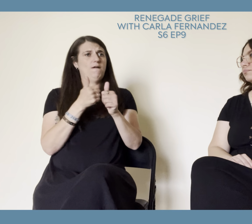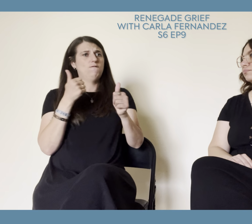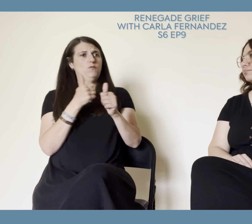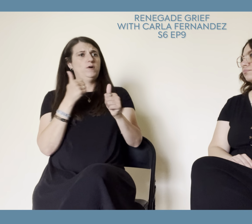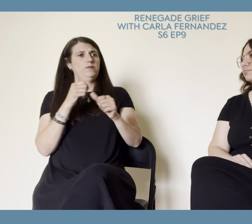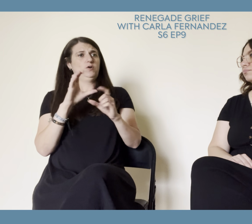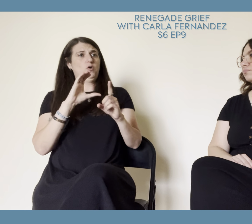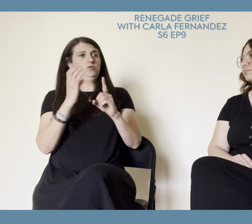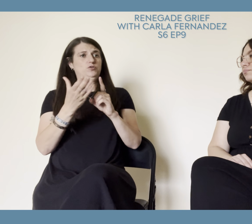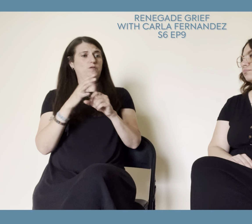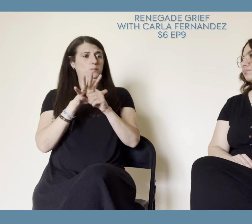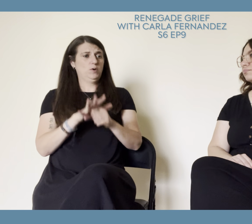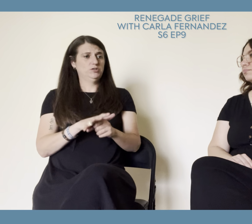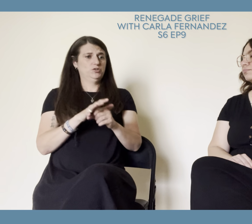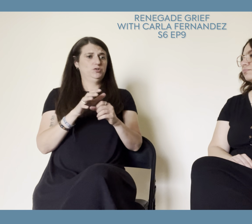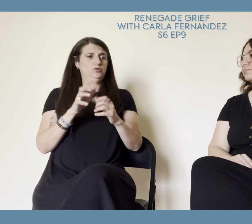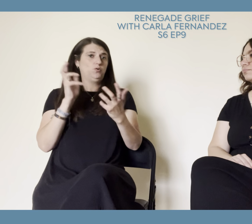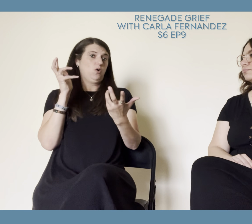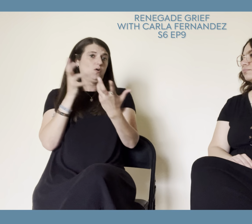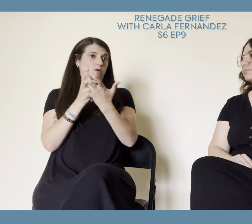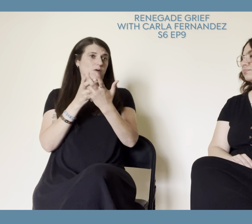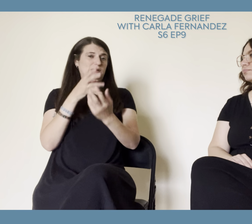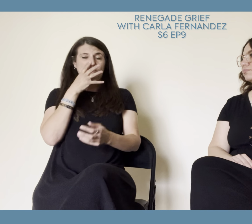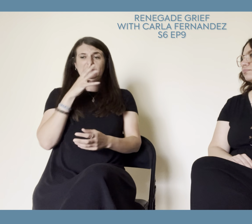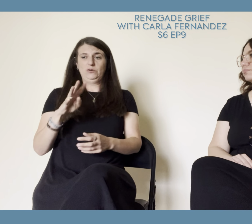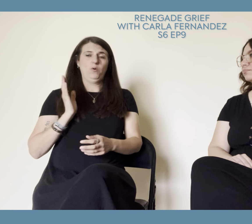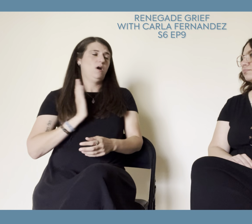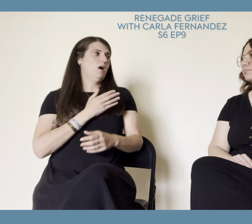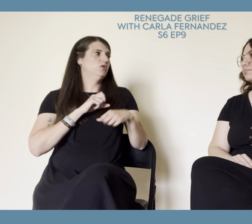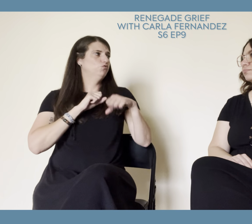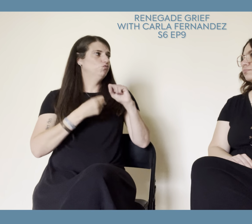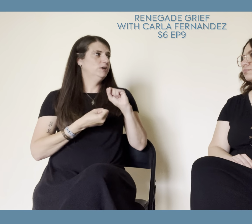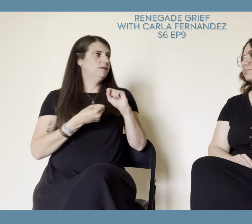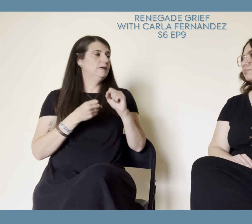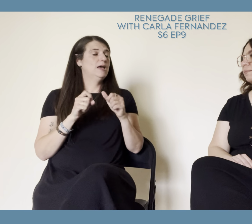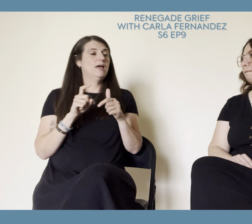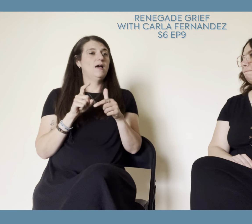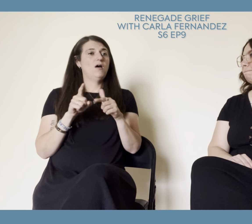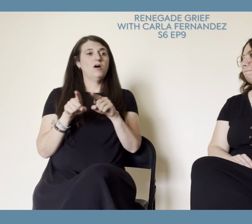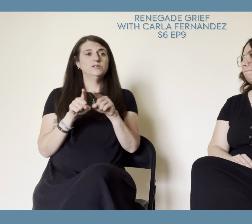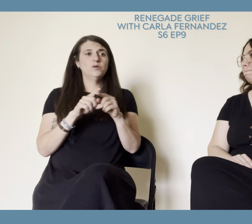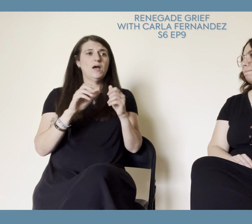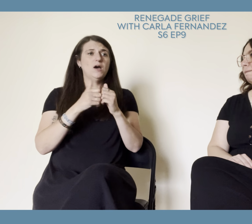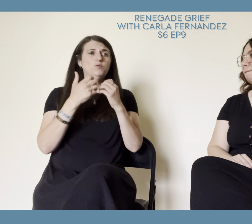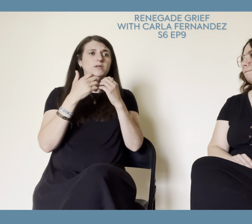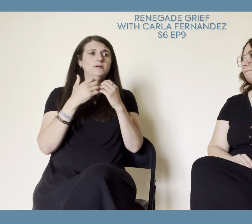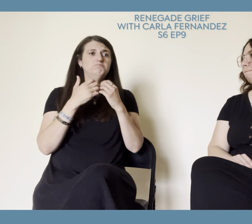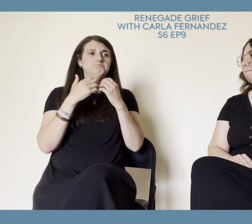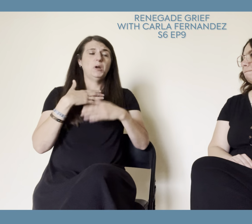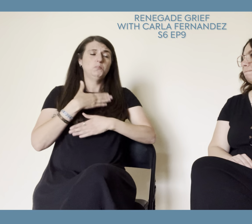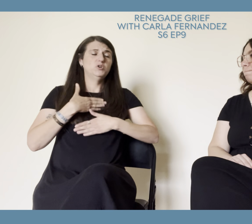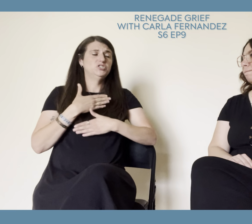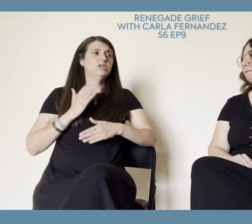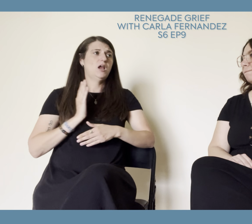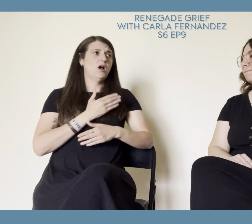to conform and ignore our grief? And also, how do we appreciate the fact that the way our grief might meet us